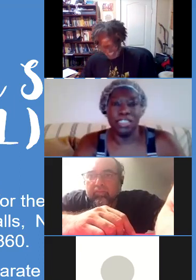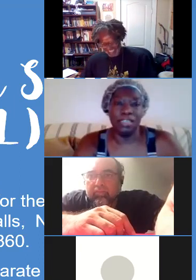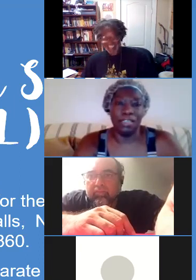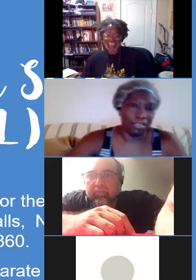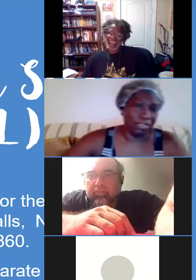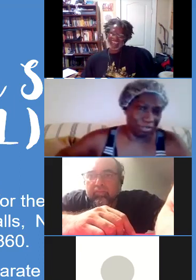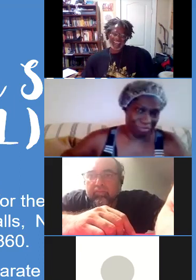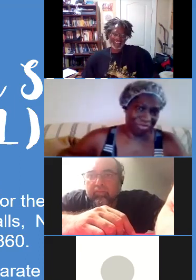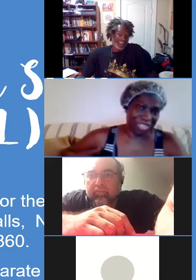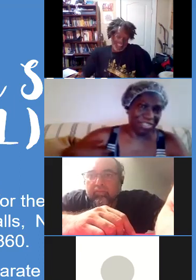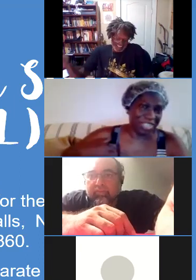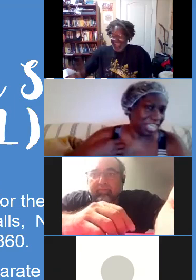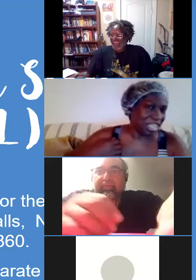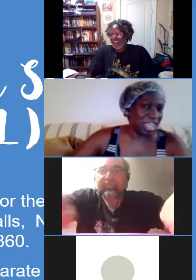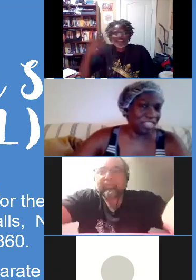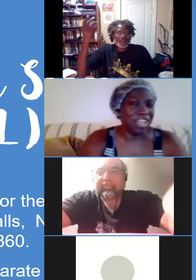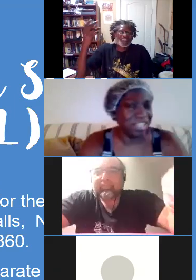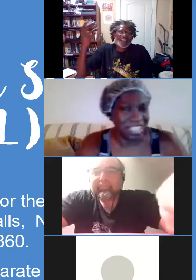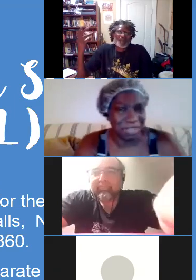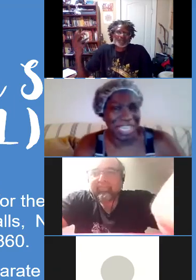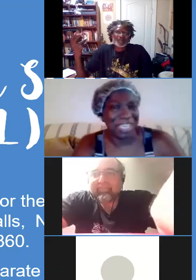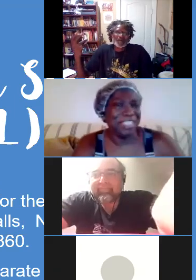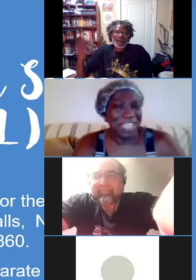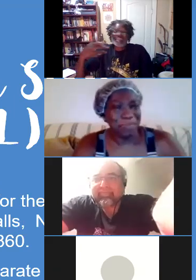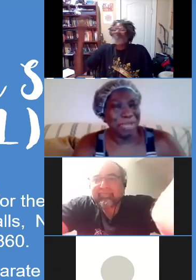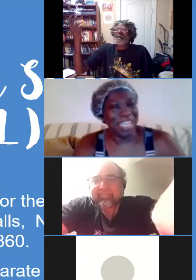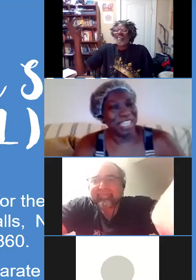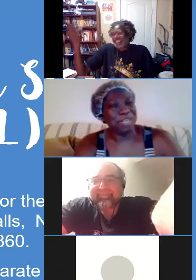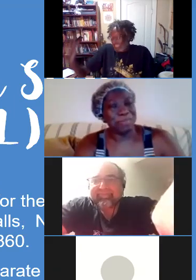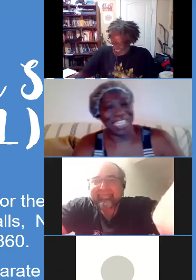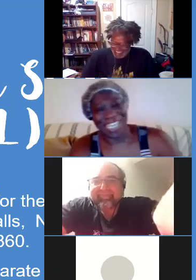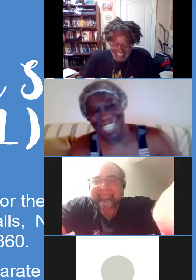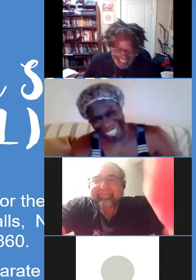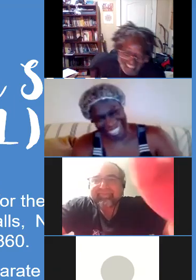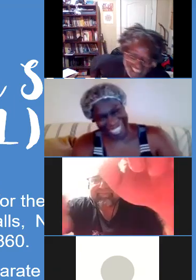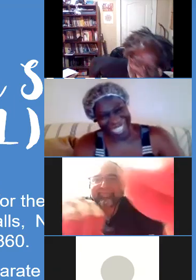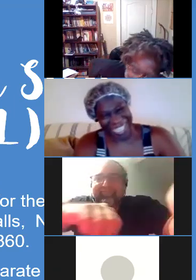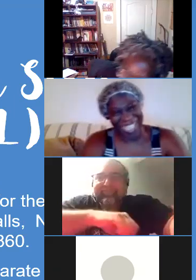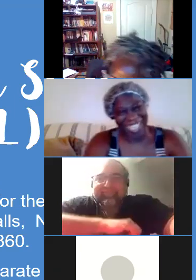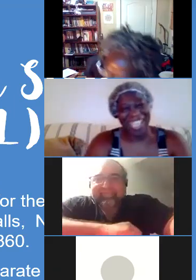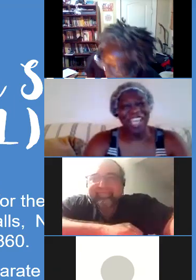Ebonics. Okay. That's what I thought, because I'm like, maybe they're trying to be nice.